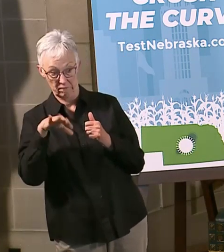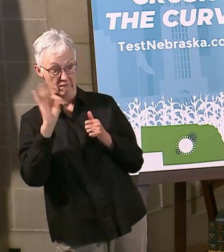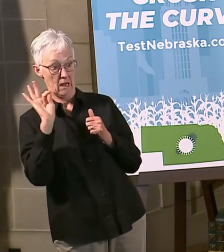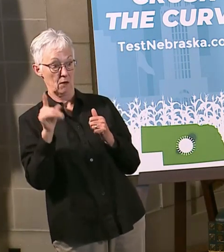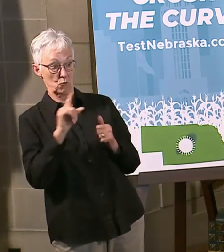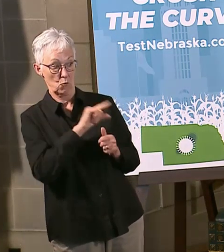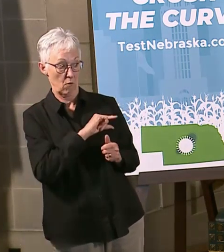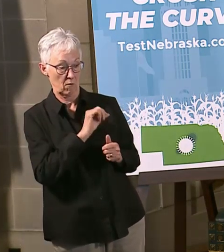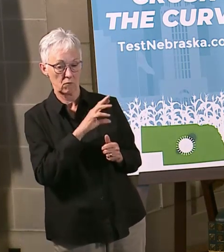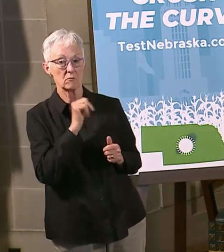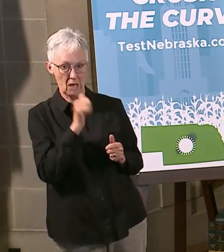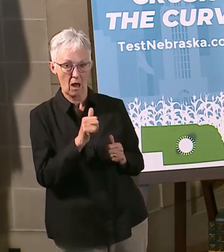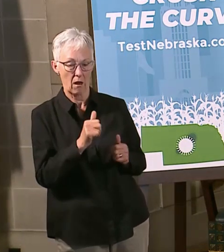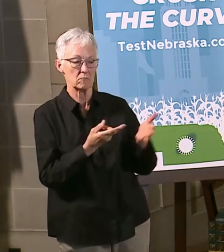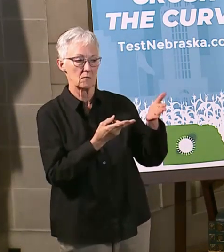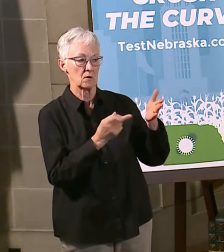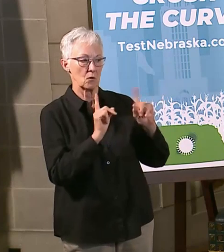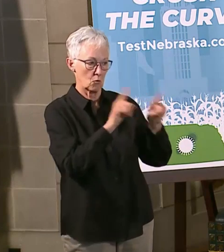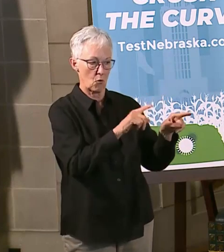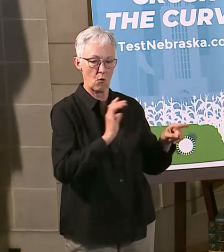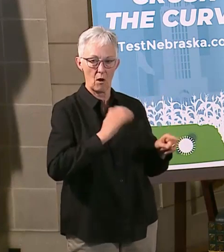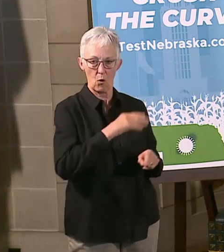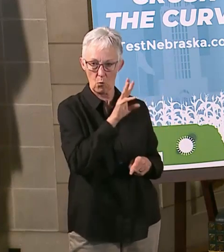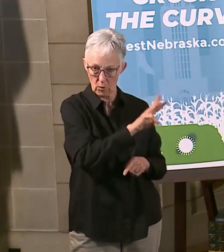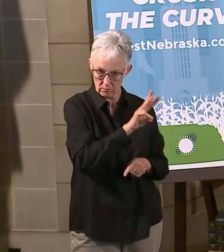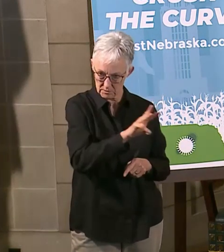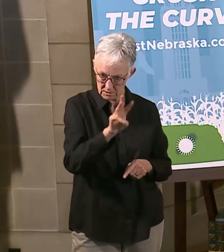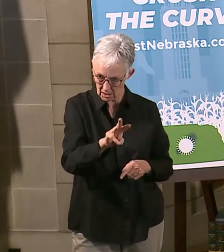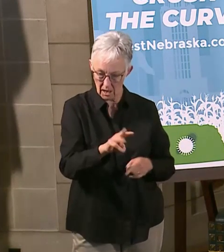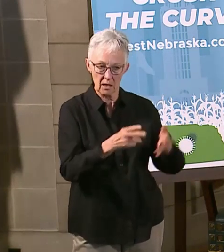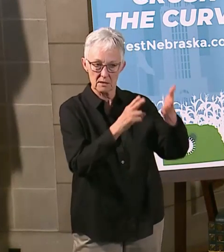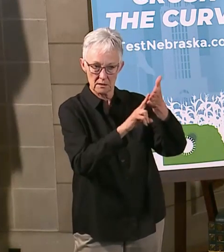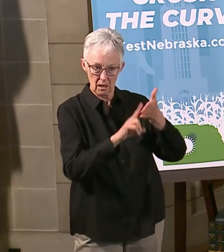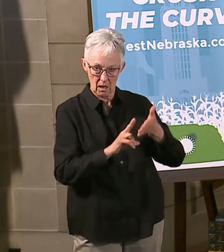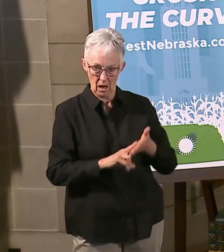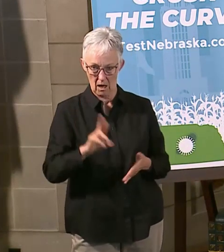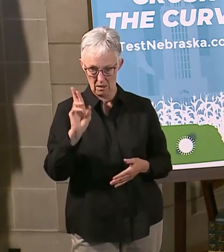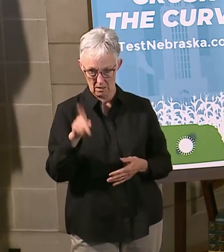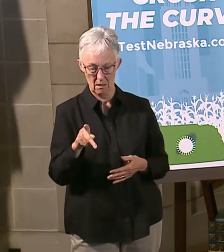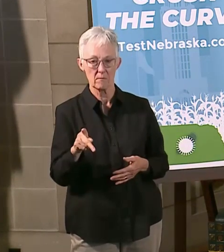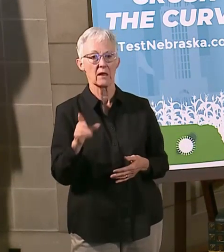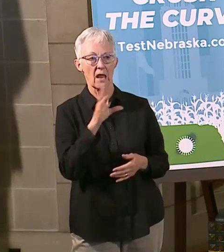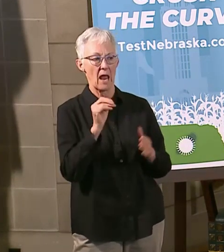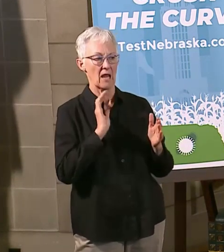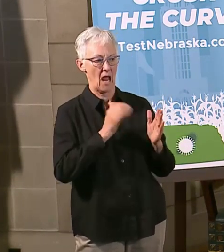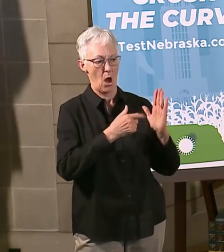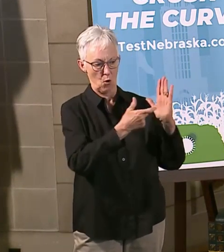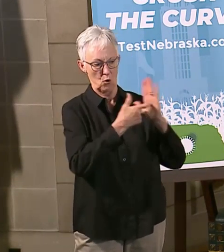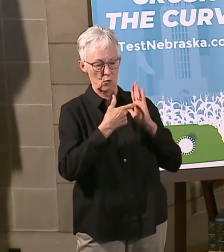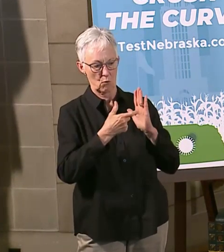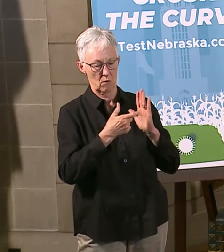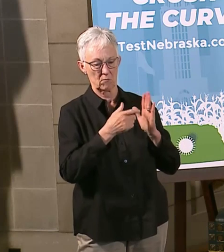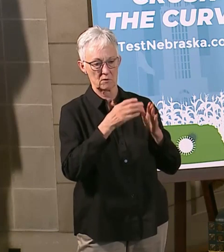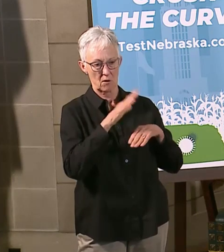signupwic.com and calling a WIC office near you. You can also find the WIC income guidelines on the Nebraska DHHS WIC